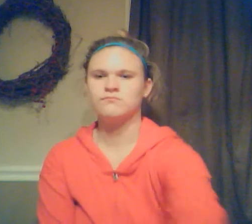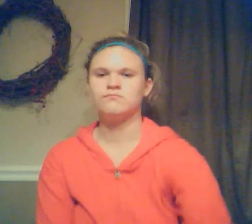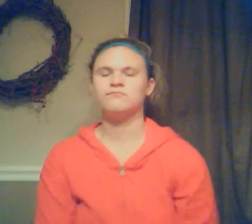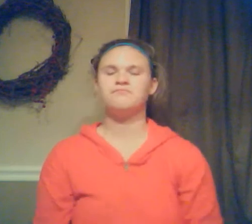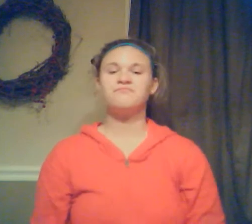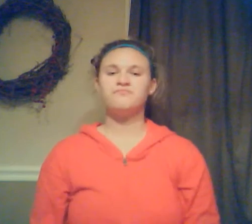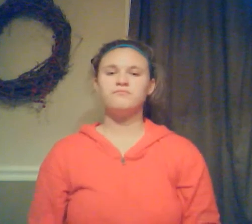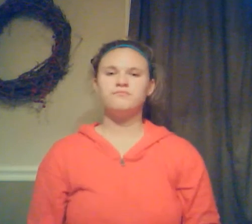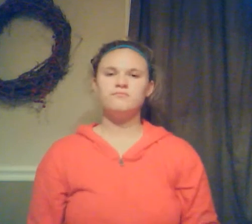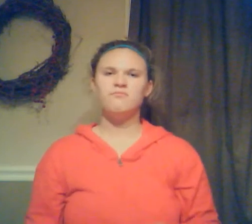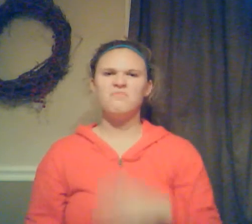So